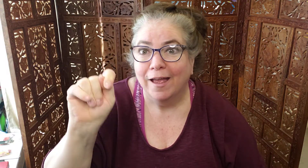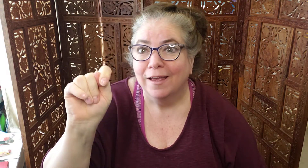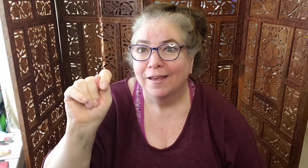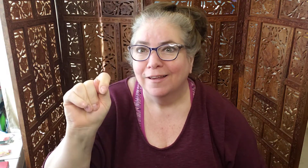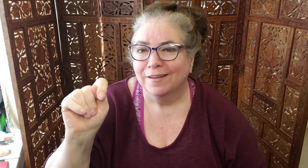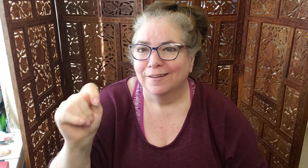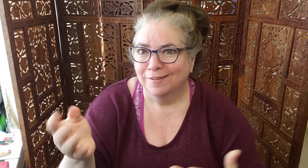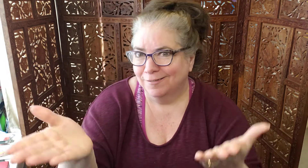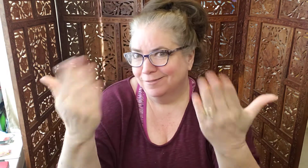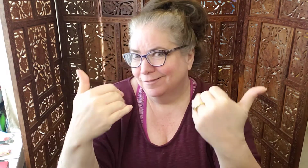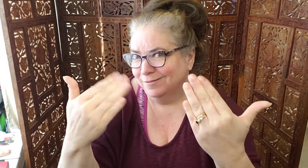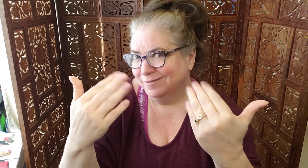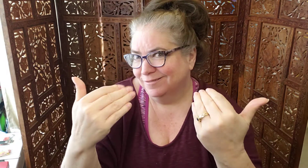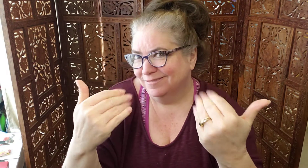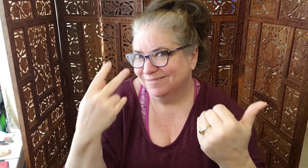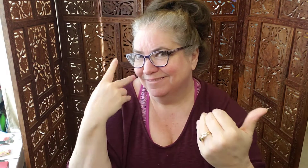in cabaret.